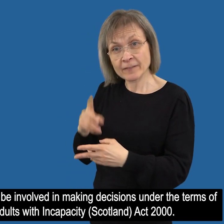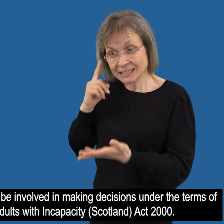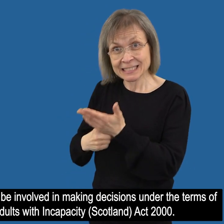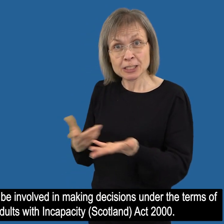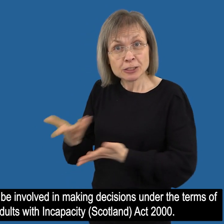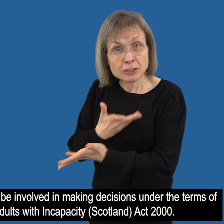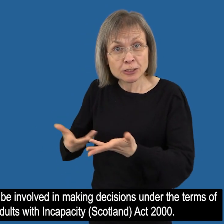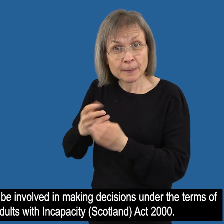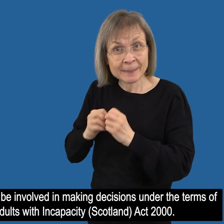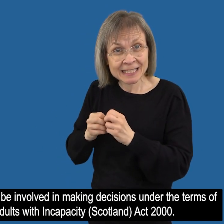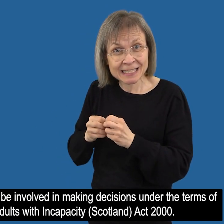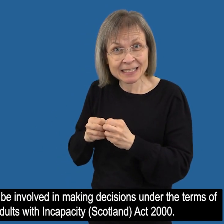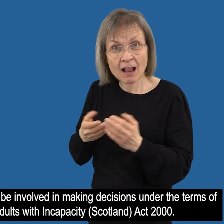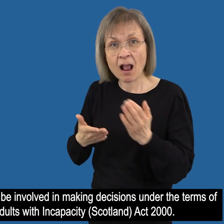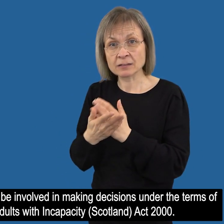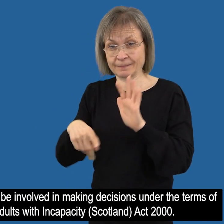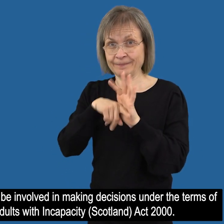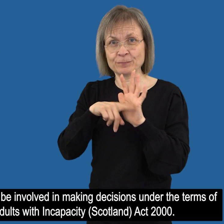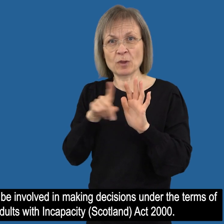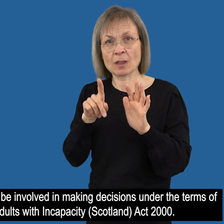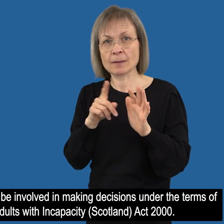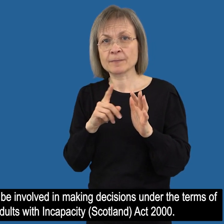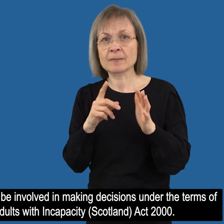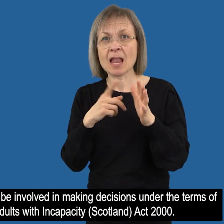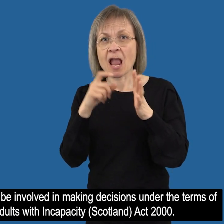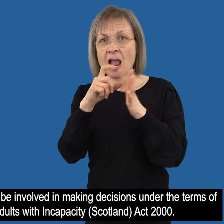under the terms of the Adults with Incapacity Scotland Act 2000.